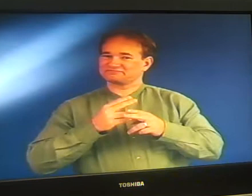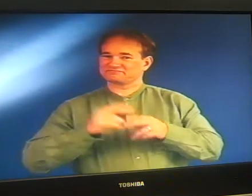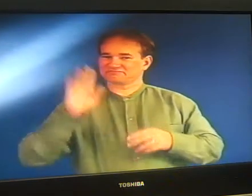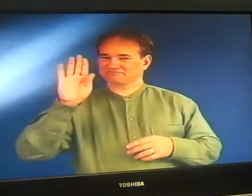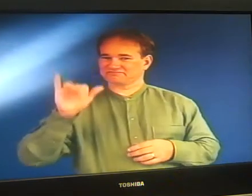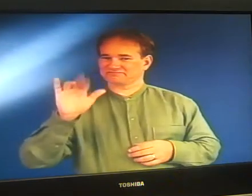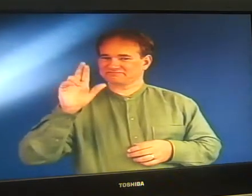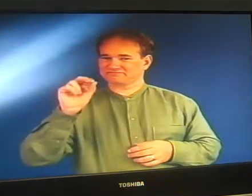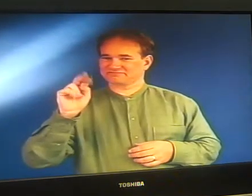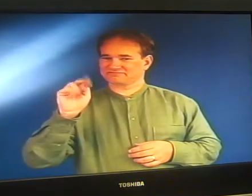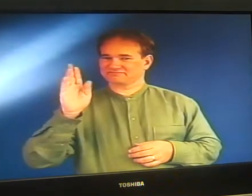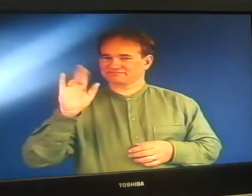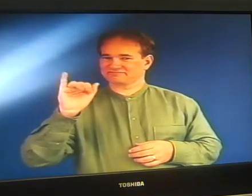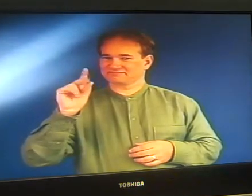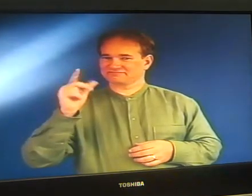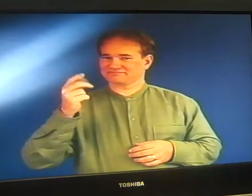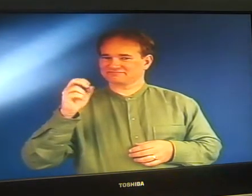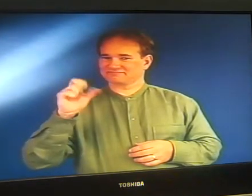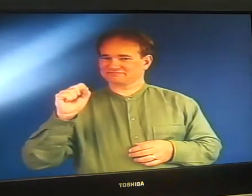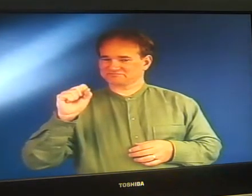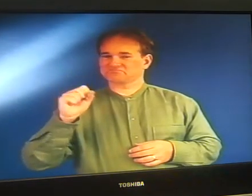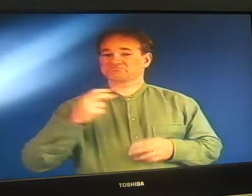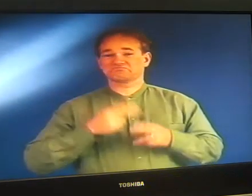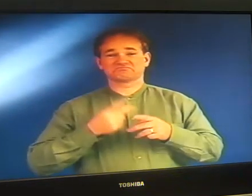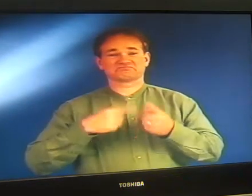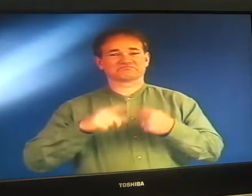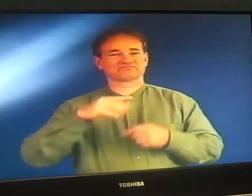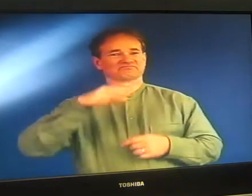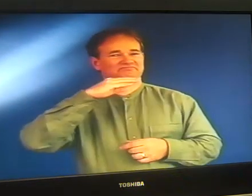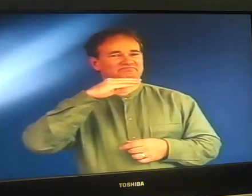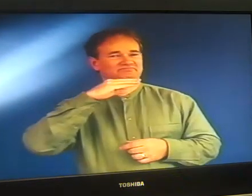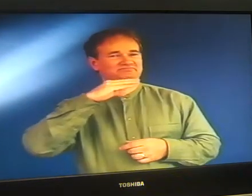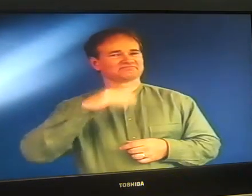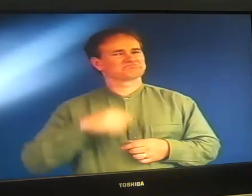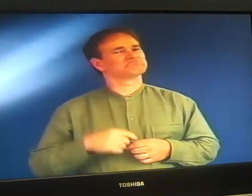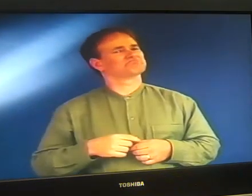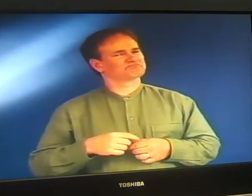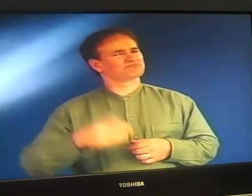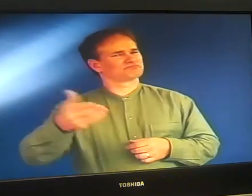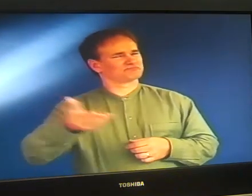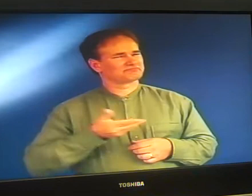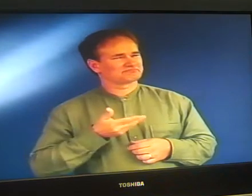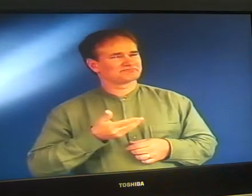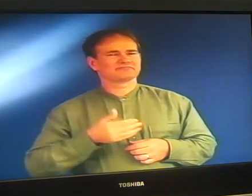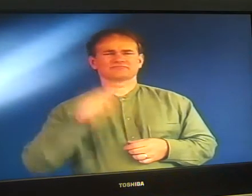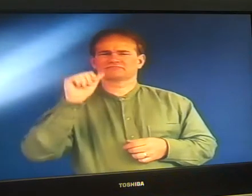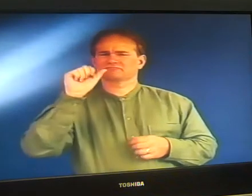Hi, my name is Byron Bridges. This is my name sign.